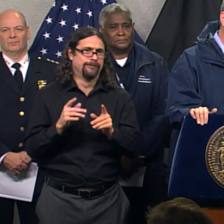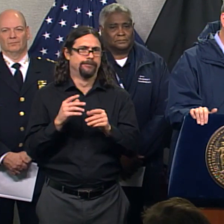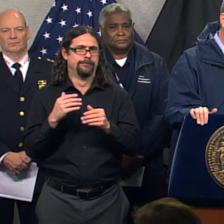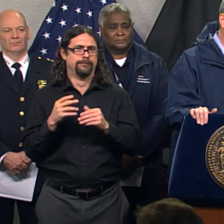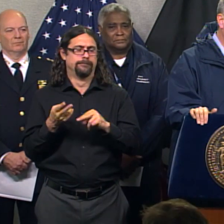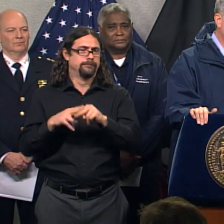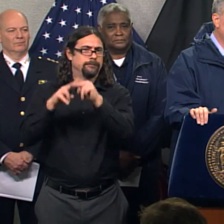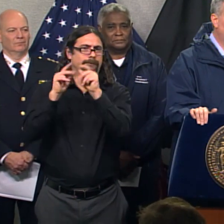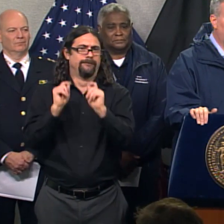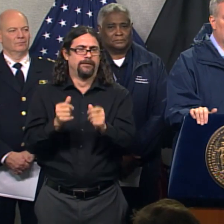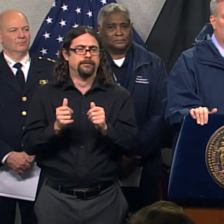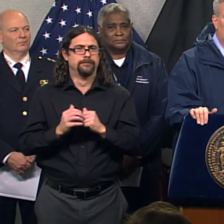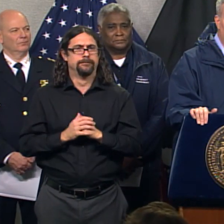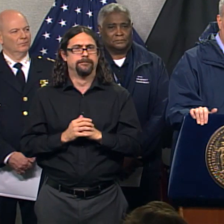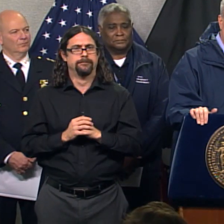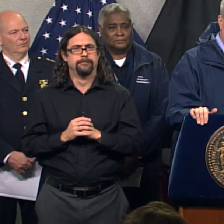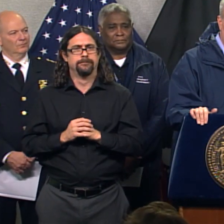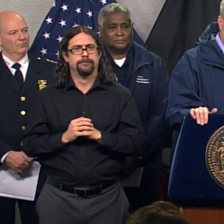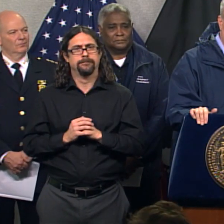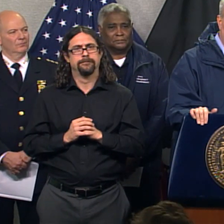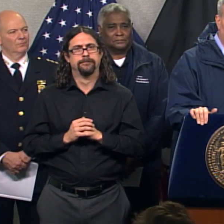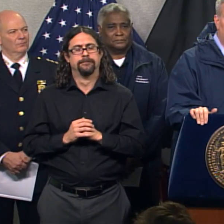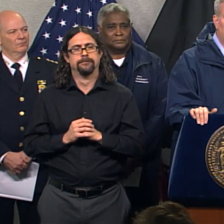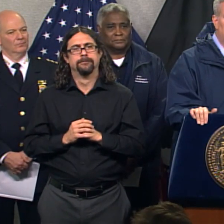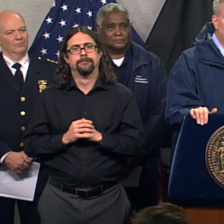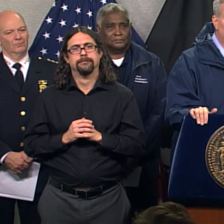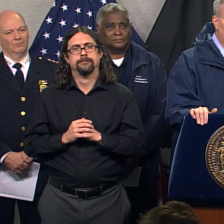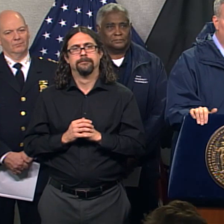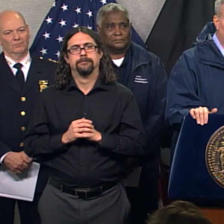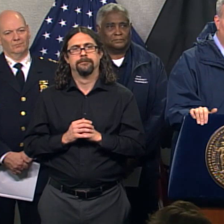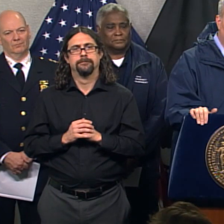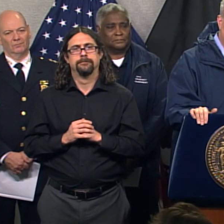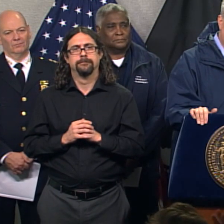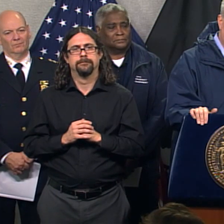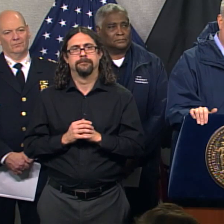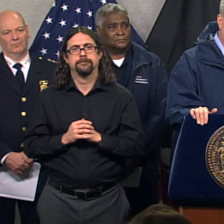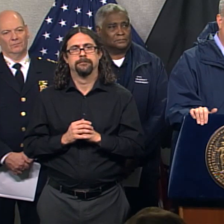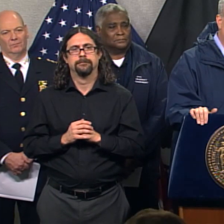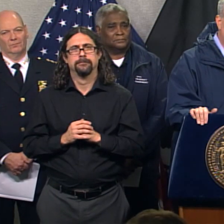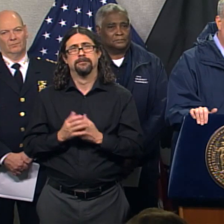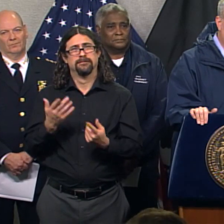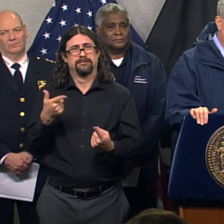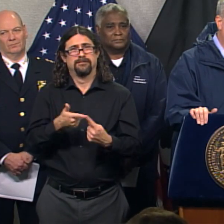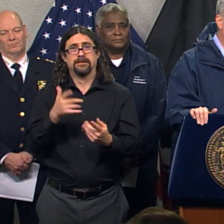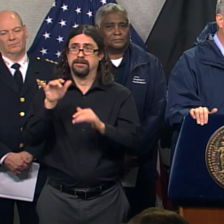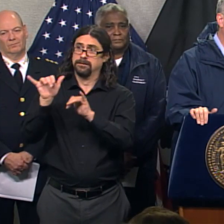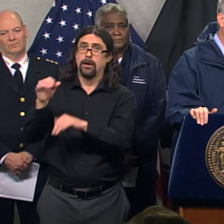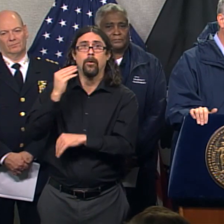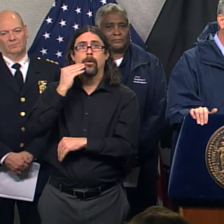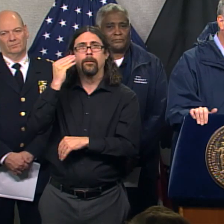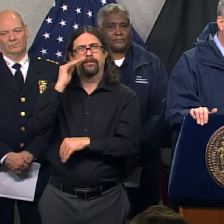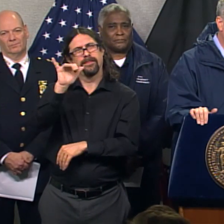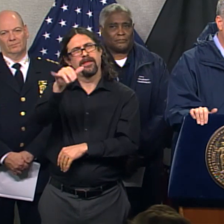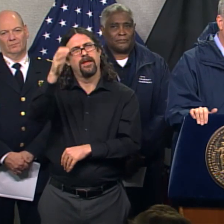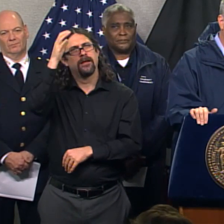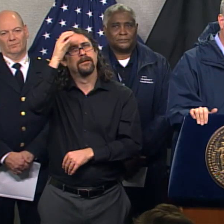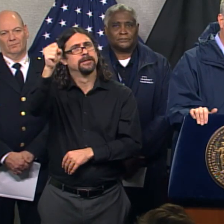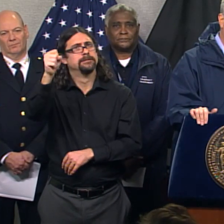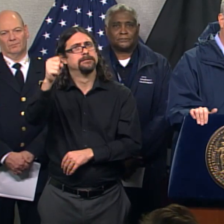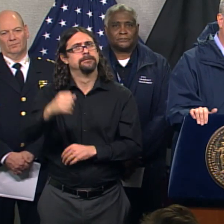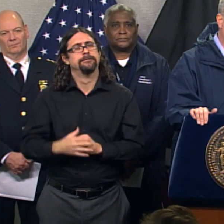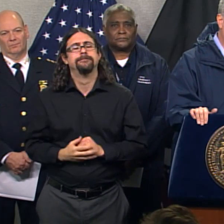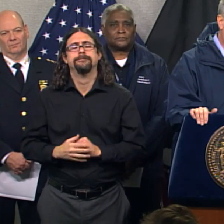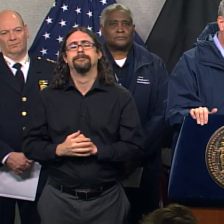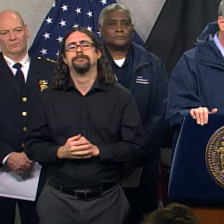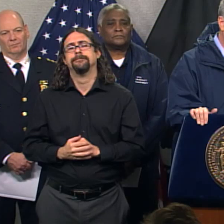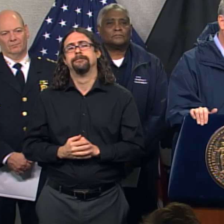common sense to not go out in that if you don't have to stay home, keep your car home, so everyone who's out there